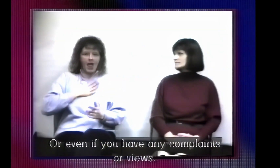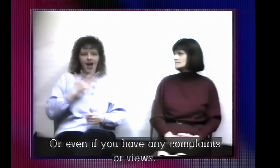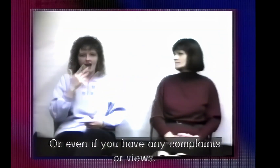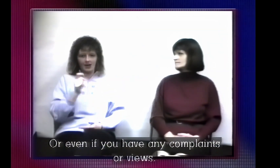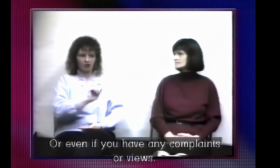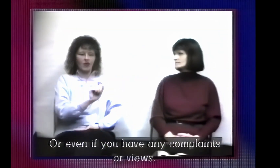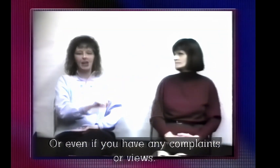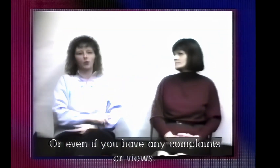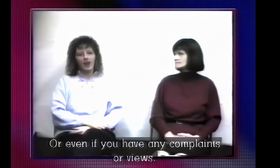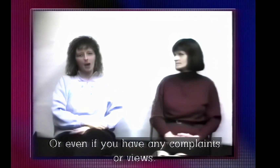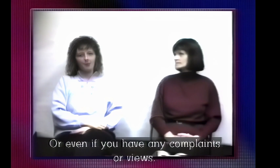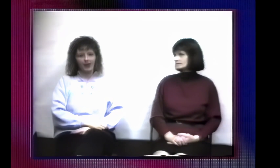views.